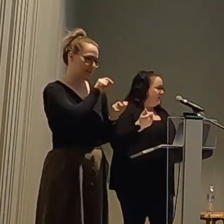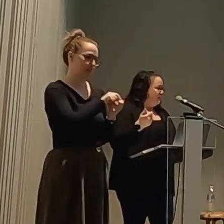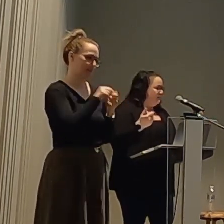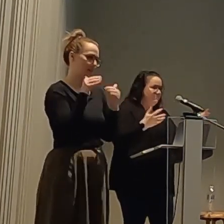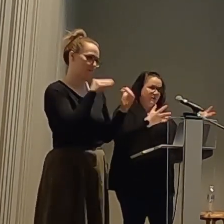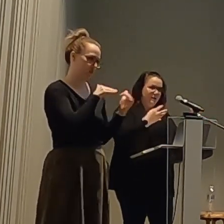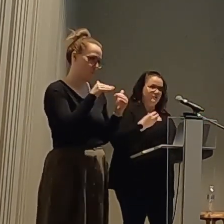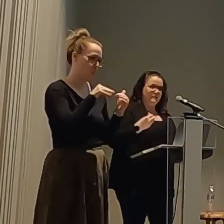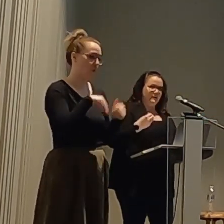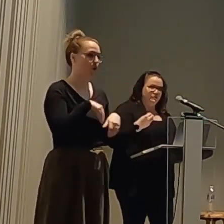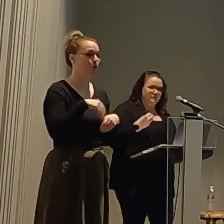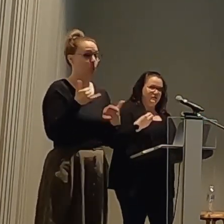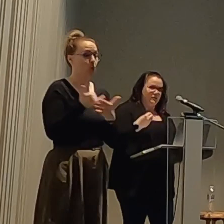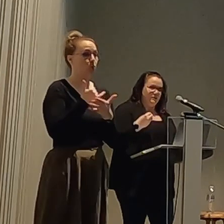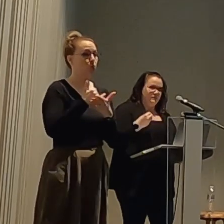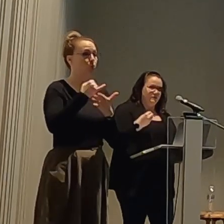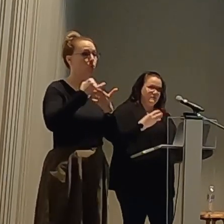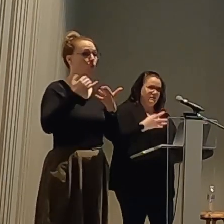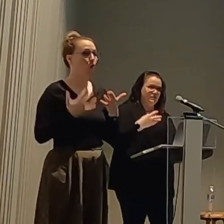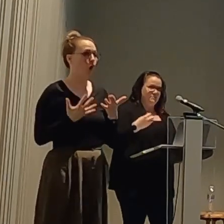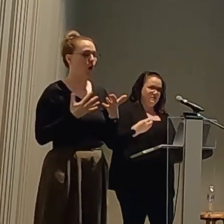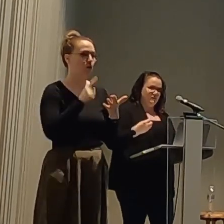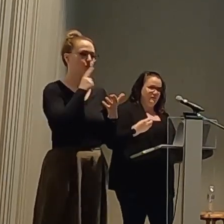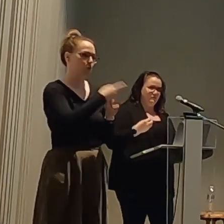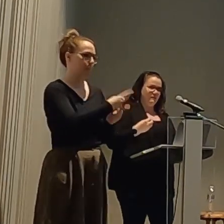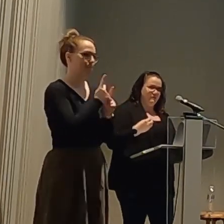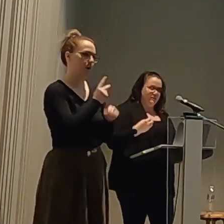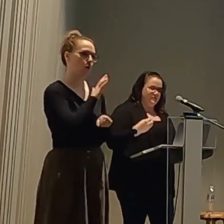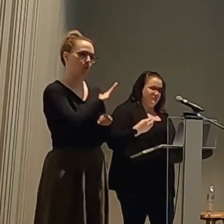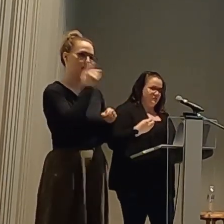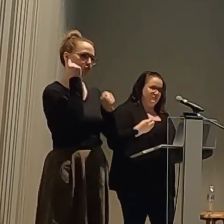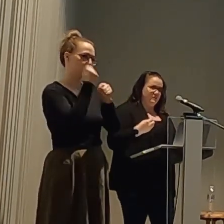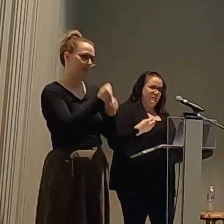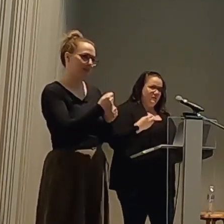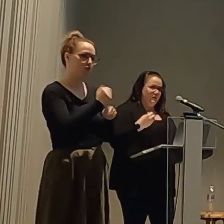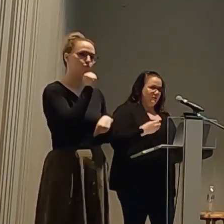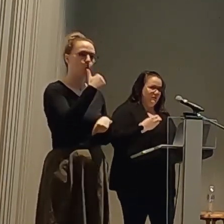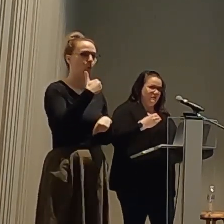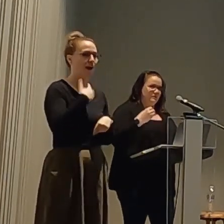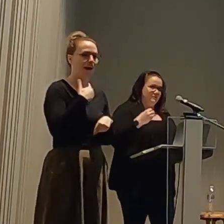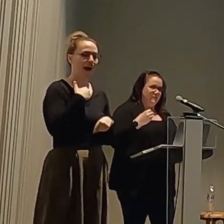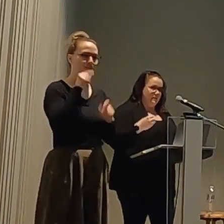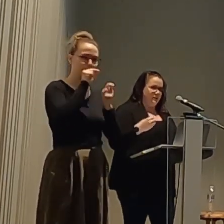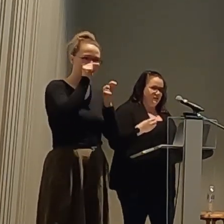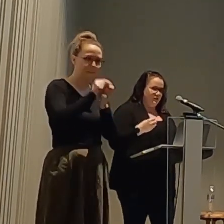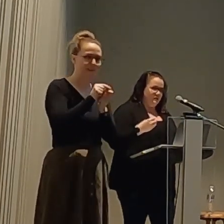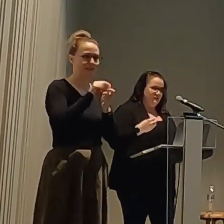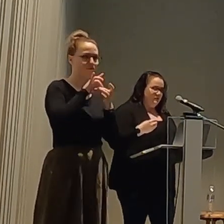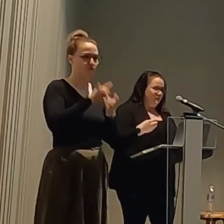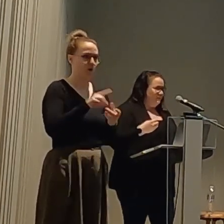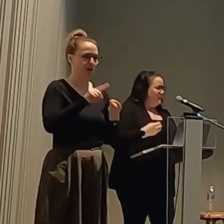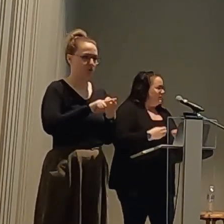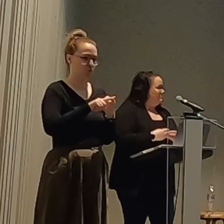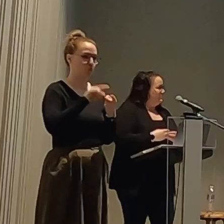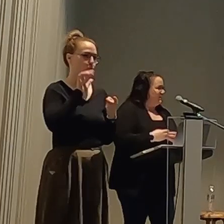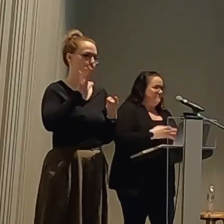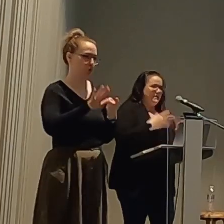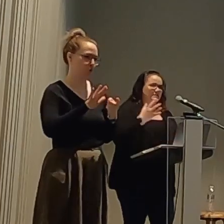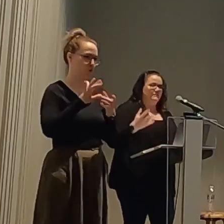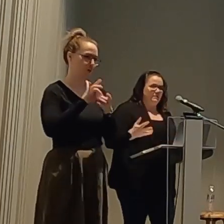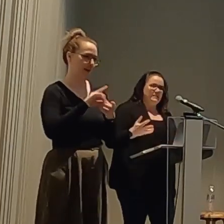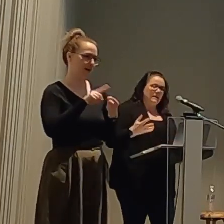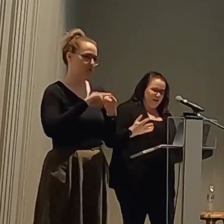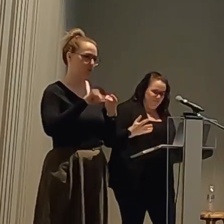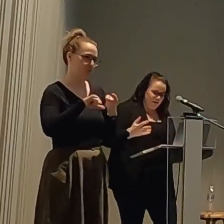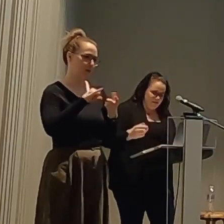Guernica, borrowed that tradition. There is no specific reference to her connection but it